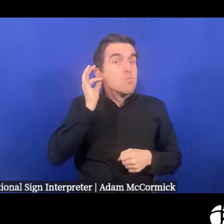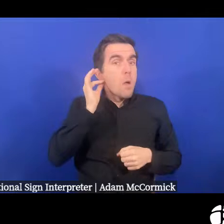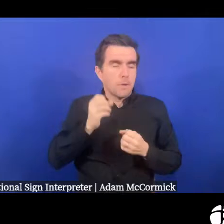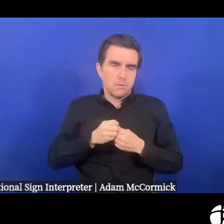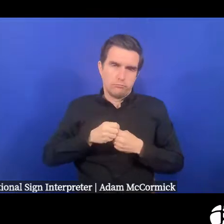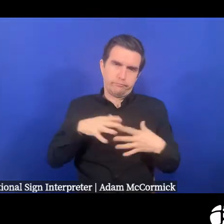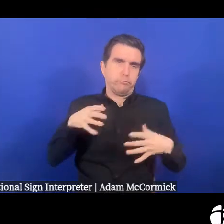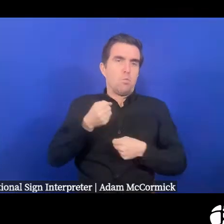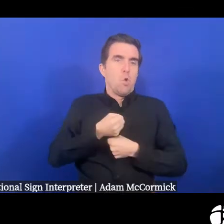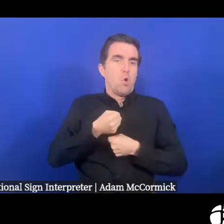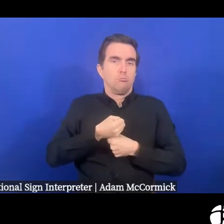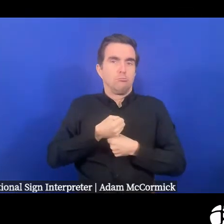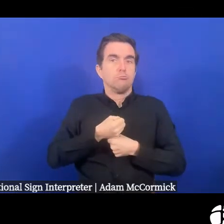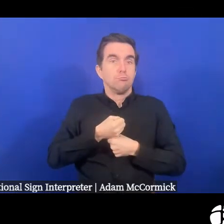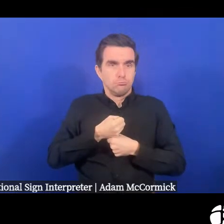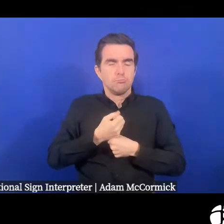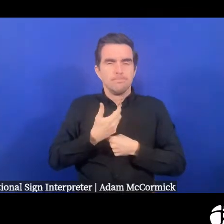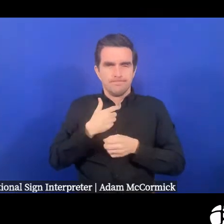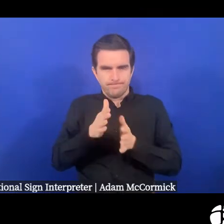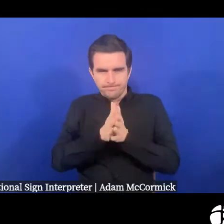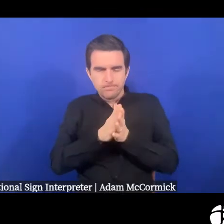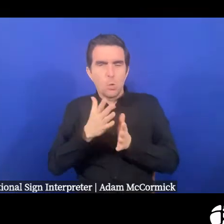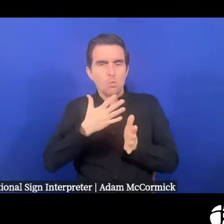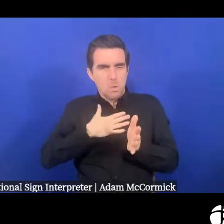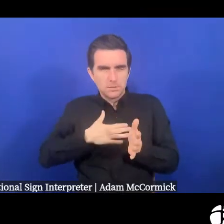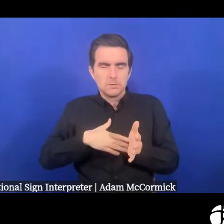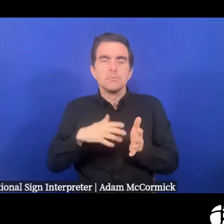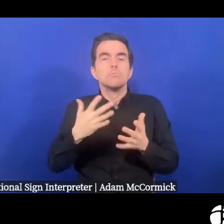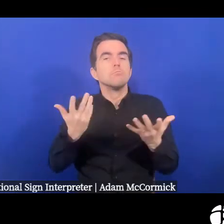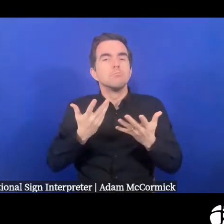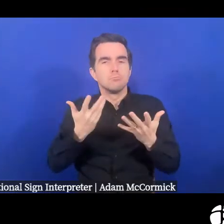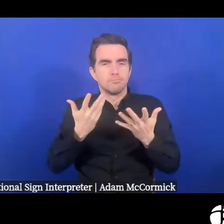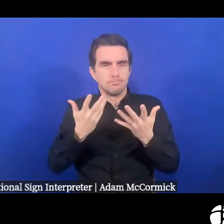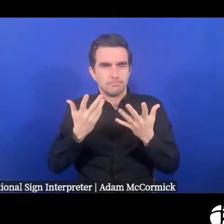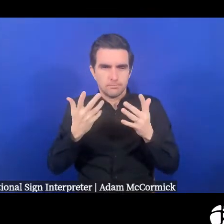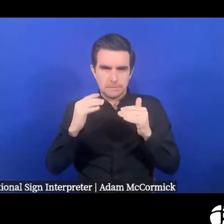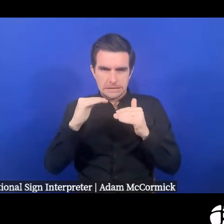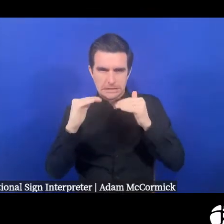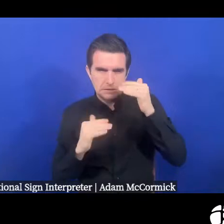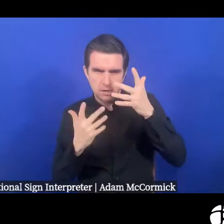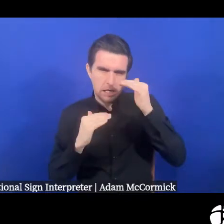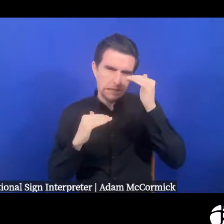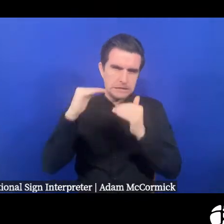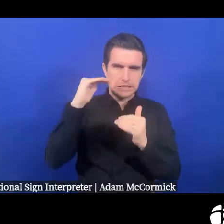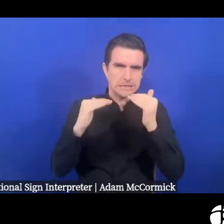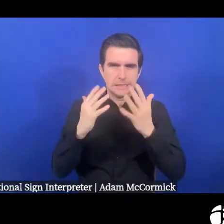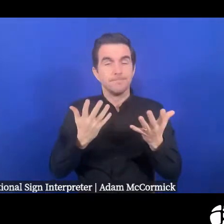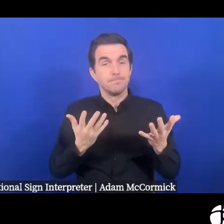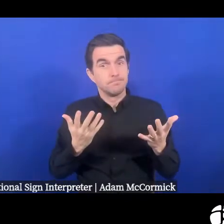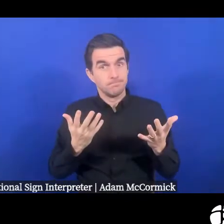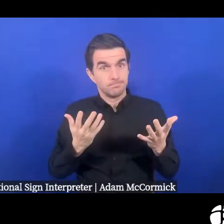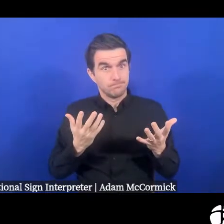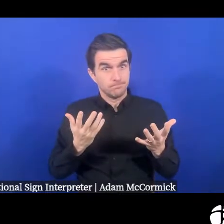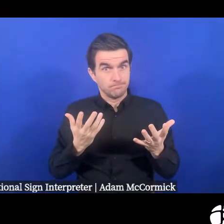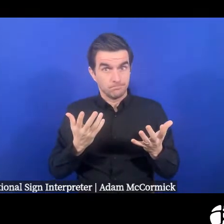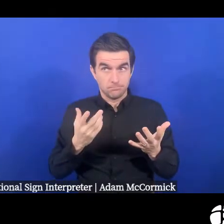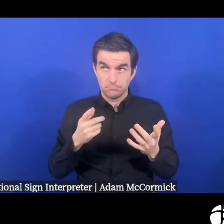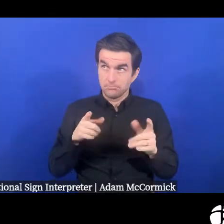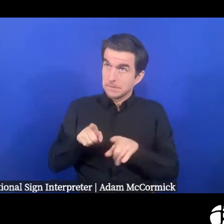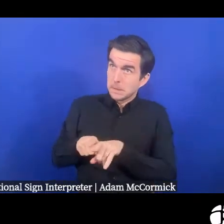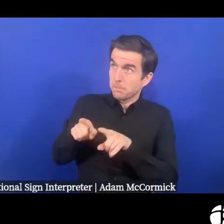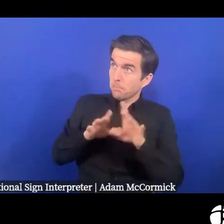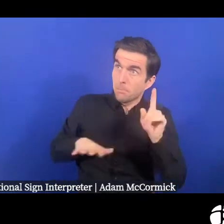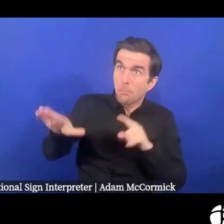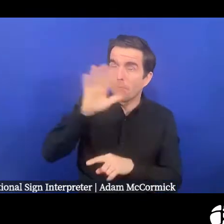know that we only had so far 2 ministers that are women, but we